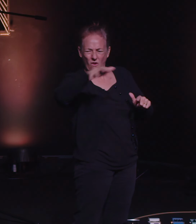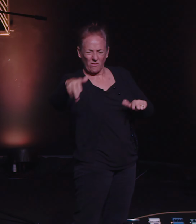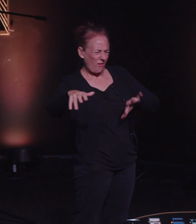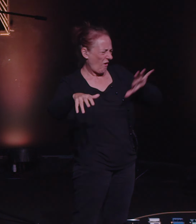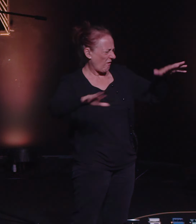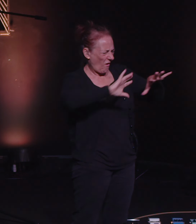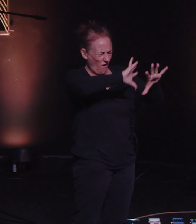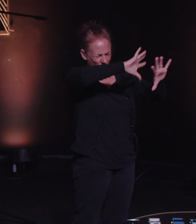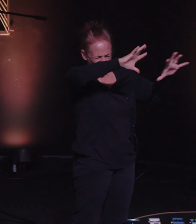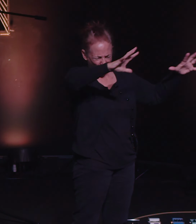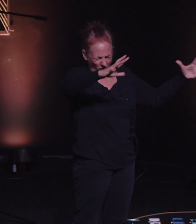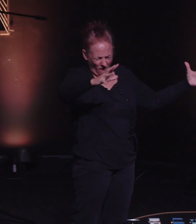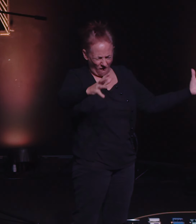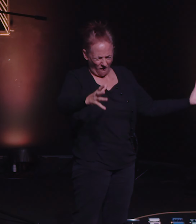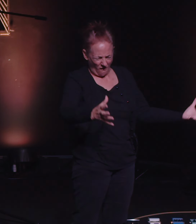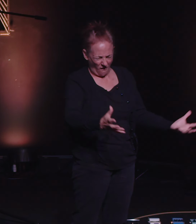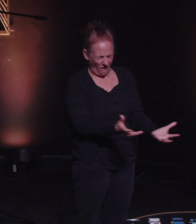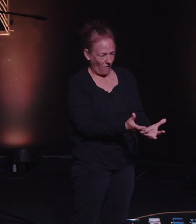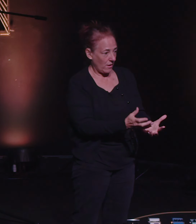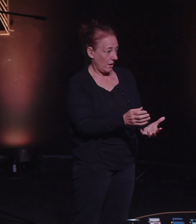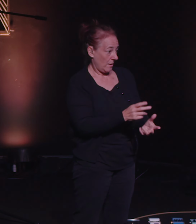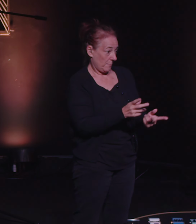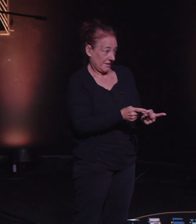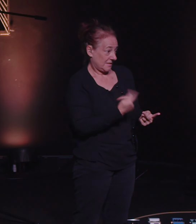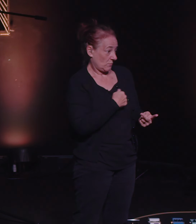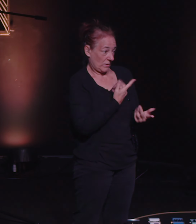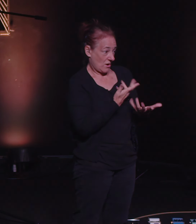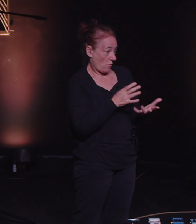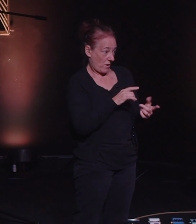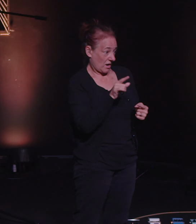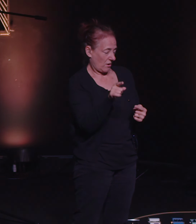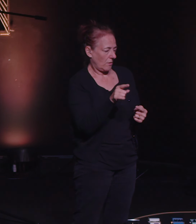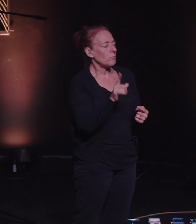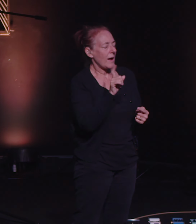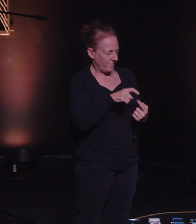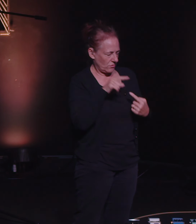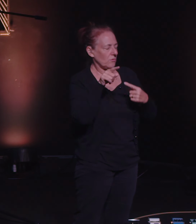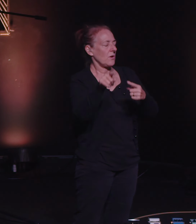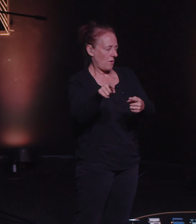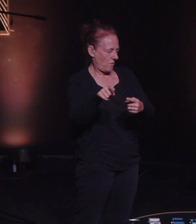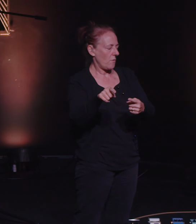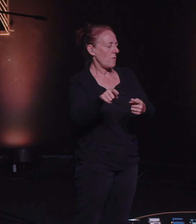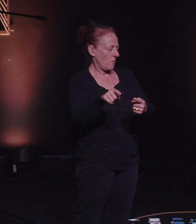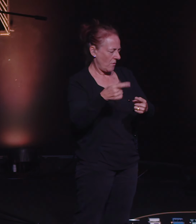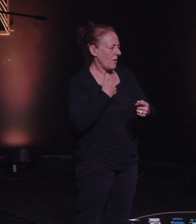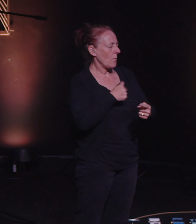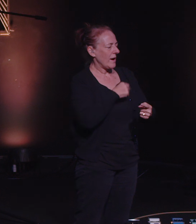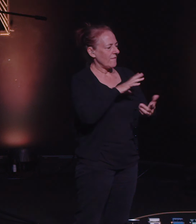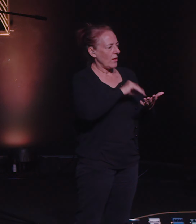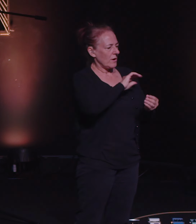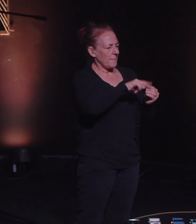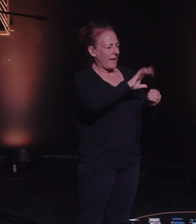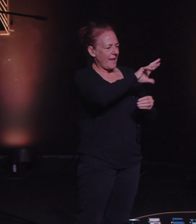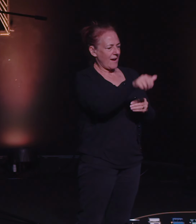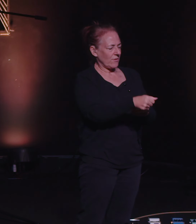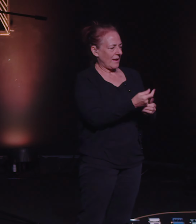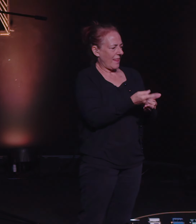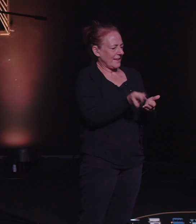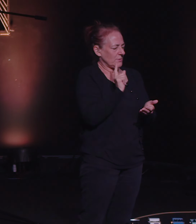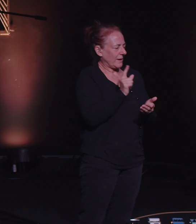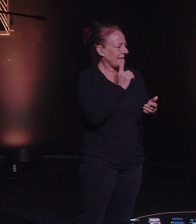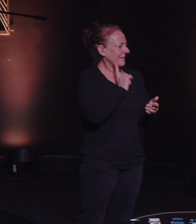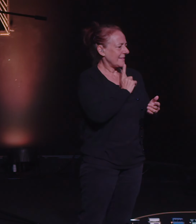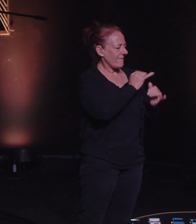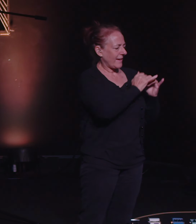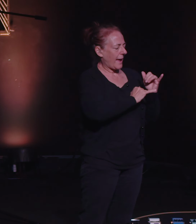national, places we don't want to go, that's Samaria, and to the very ends of the earth, as we learned about Africa last week and the deaf